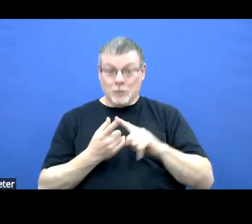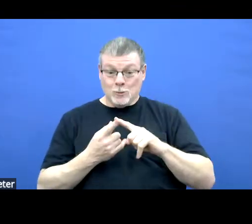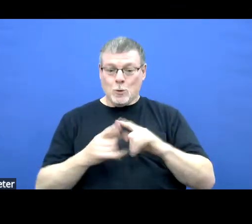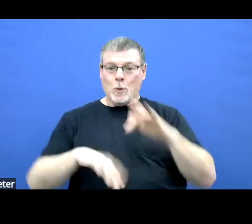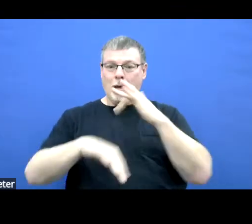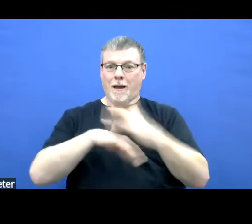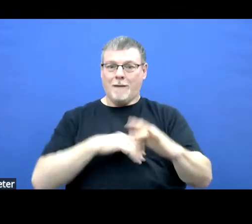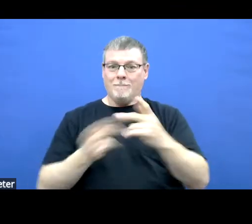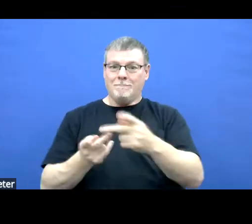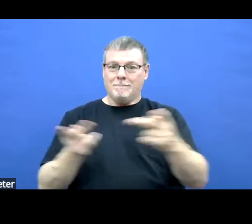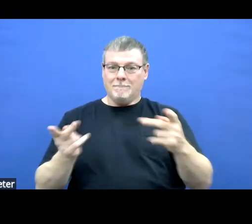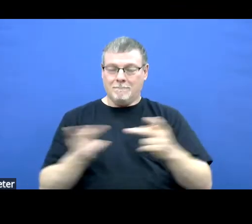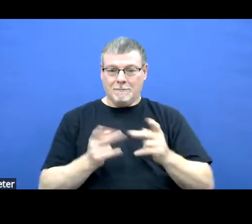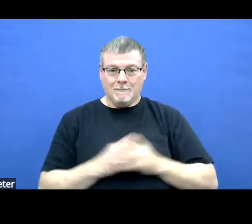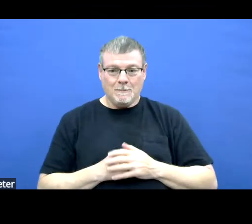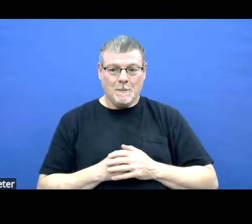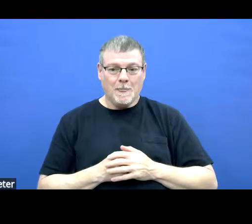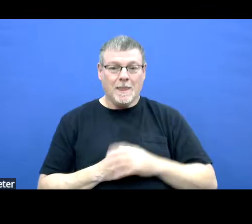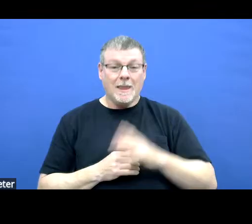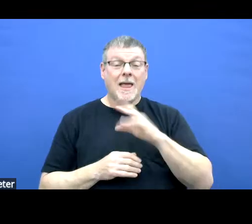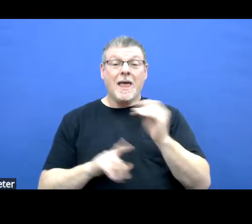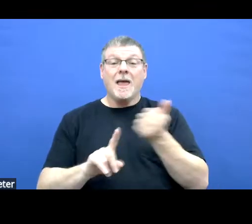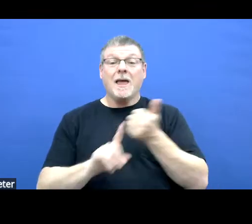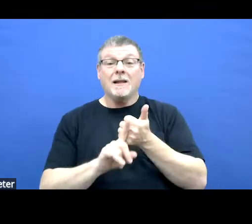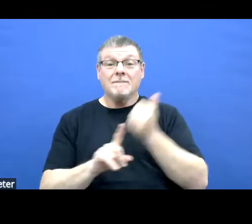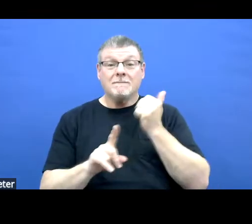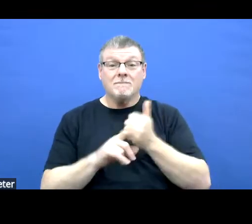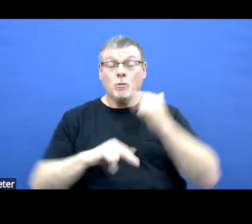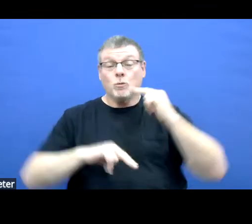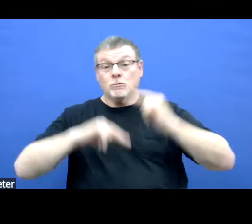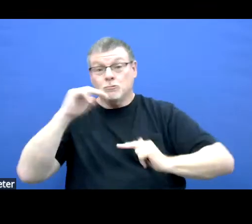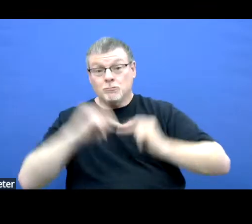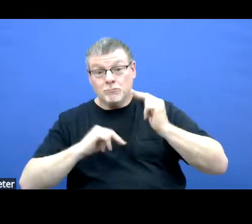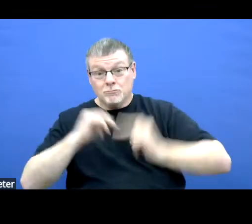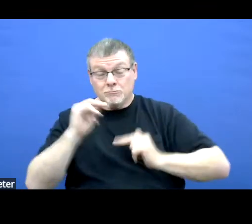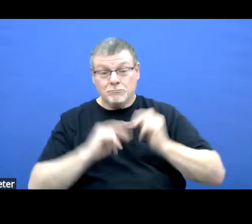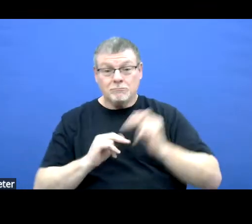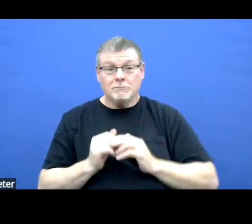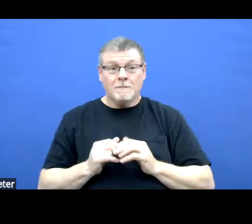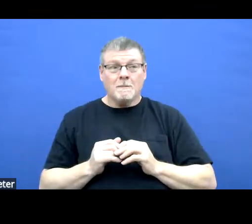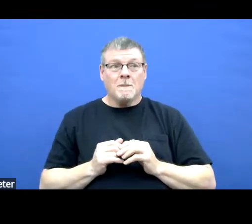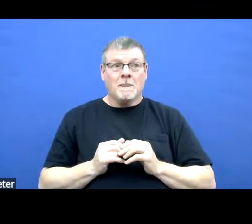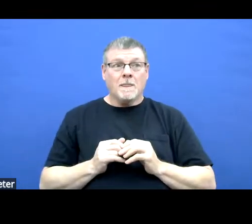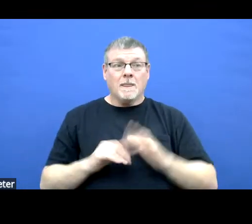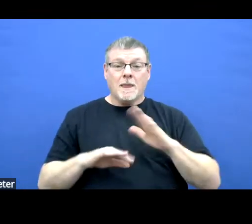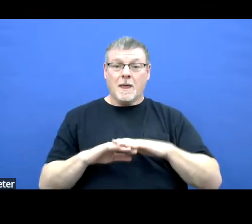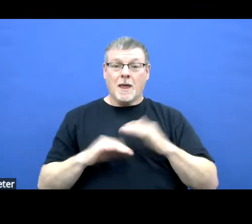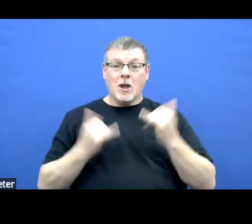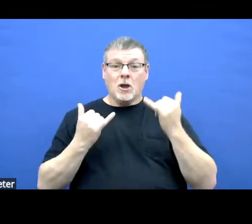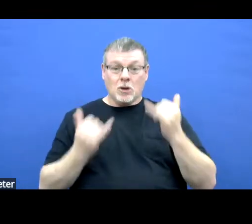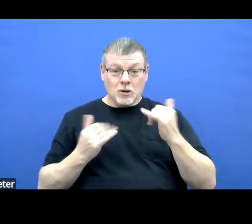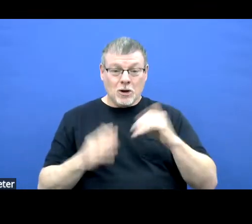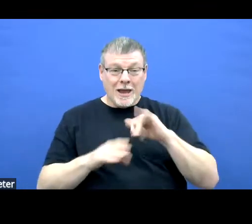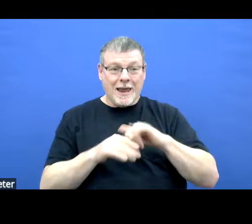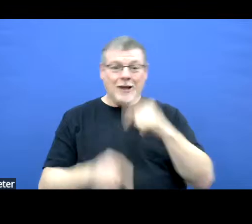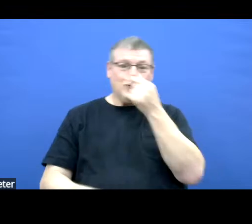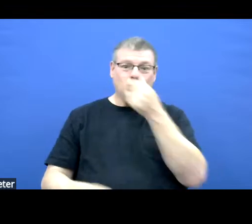vacant structure. It avoids construction on current green